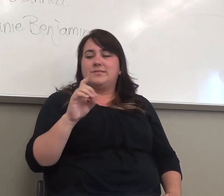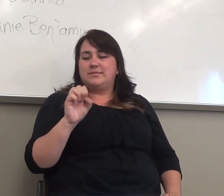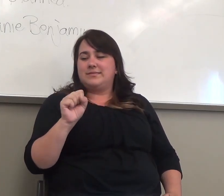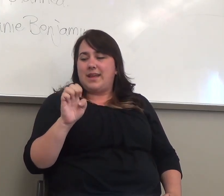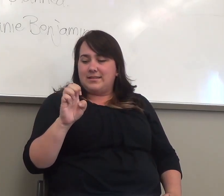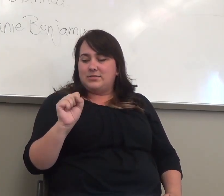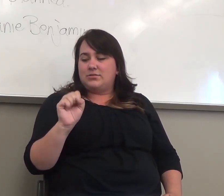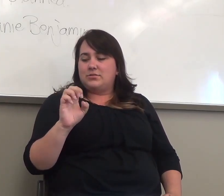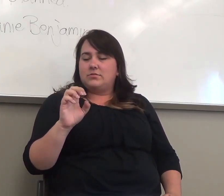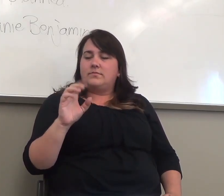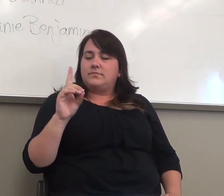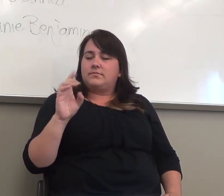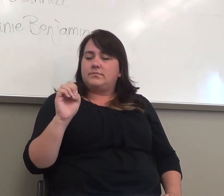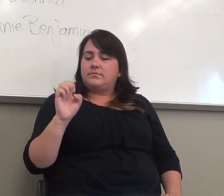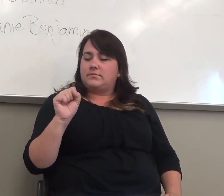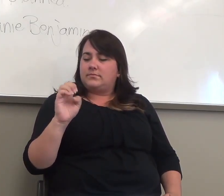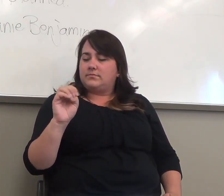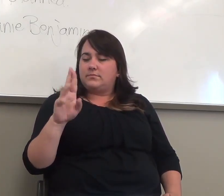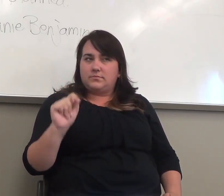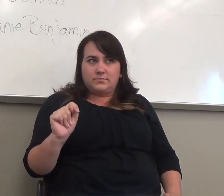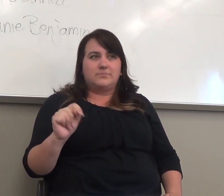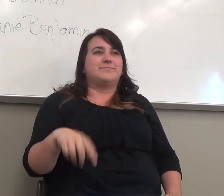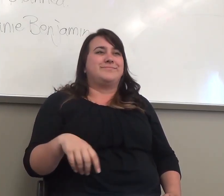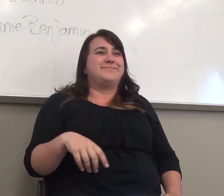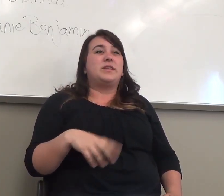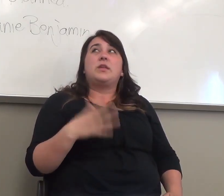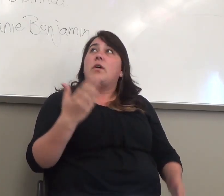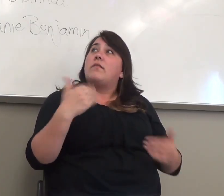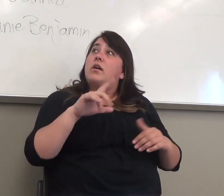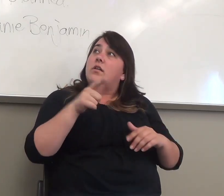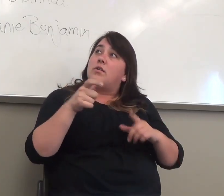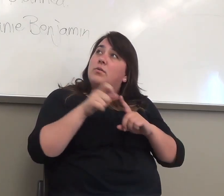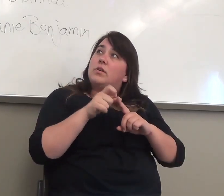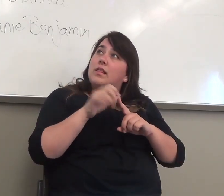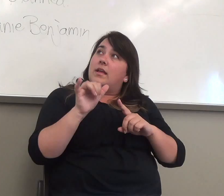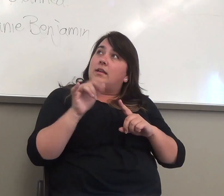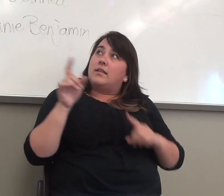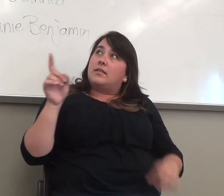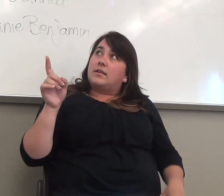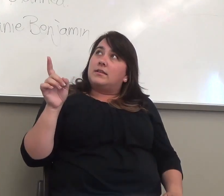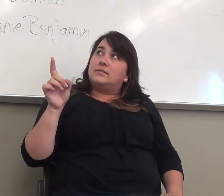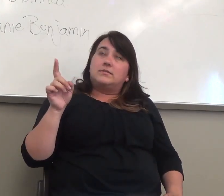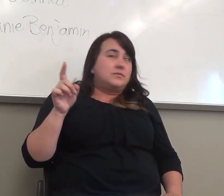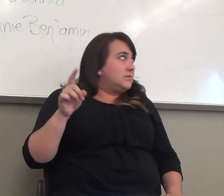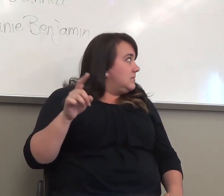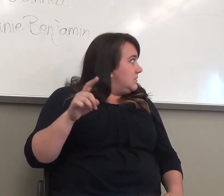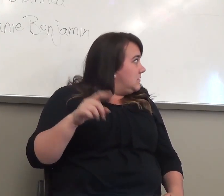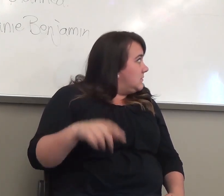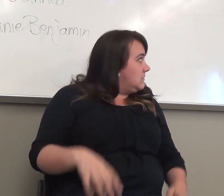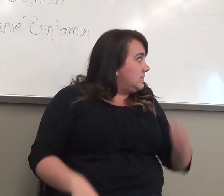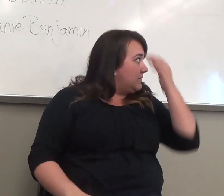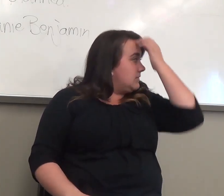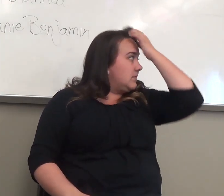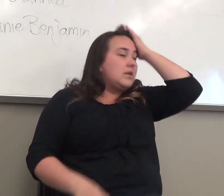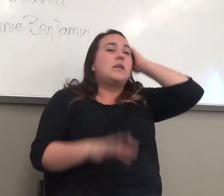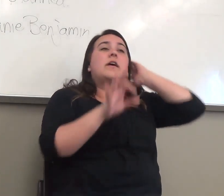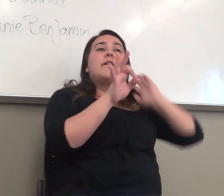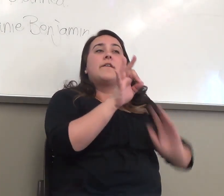Then we have these ones like this. So again, it's this fewer and less is not